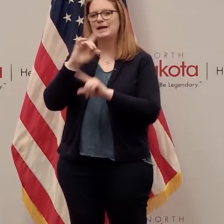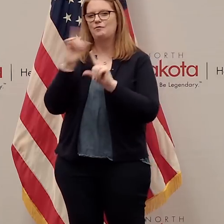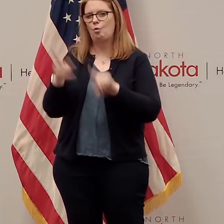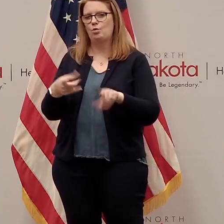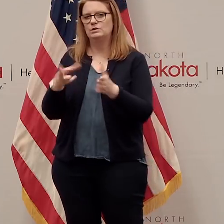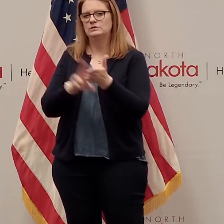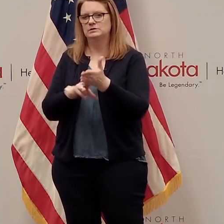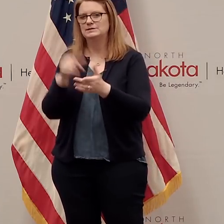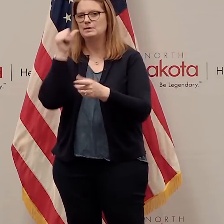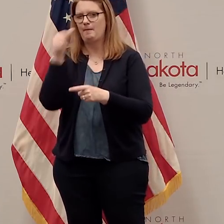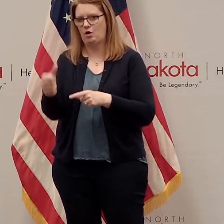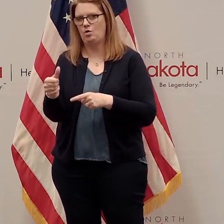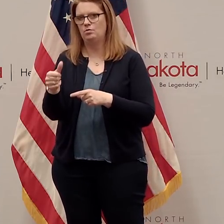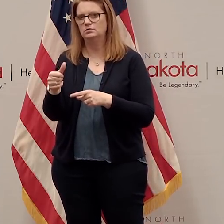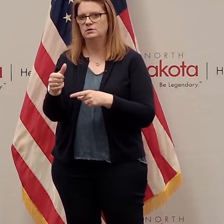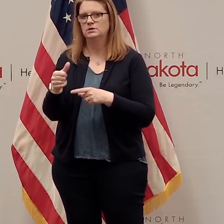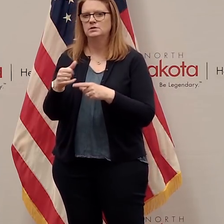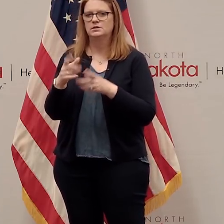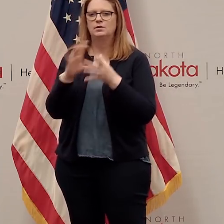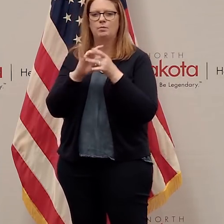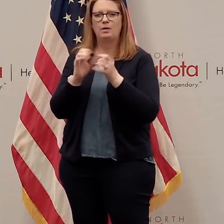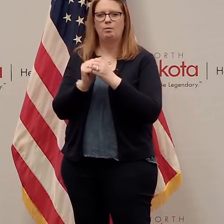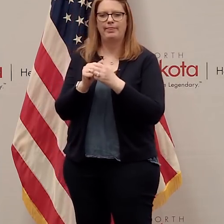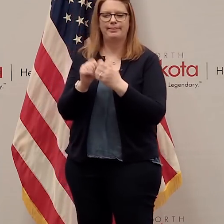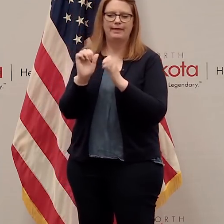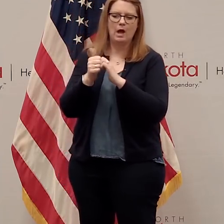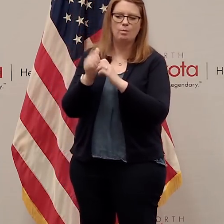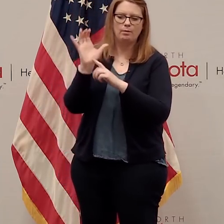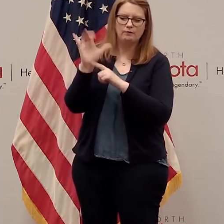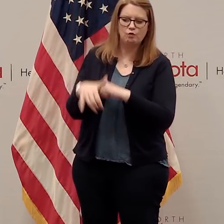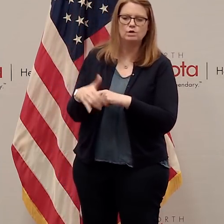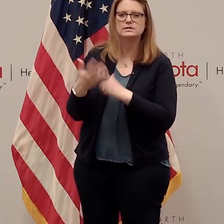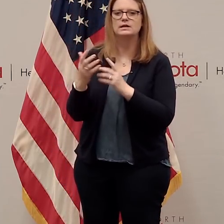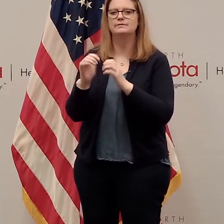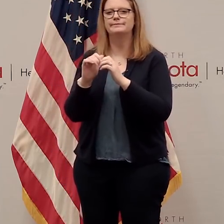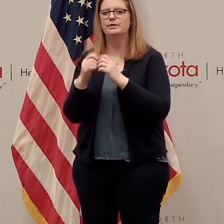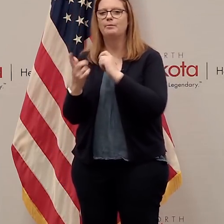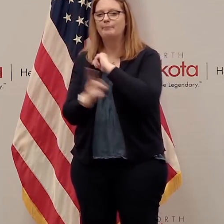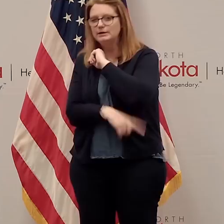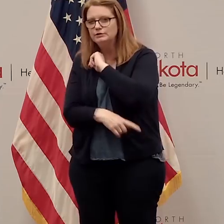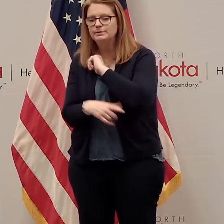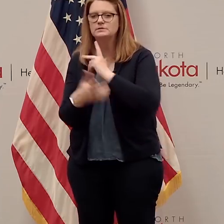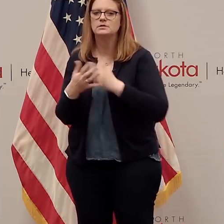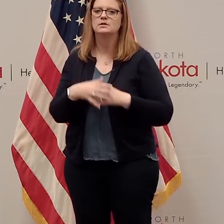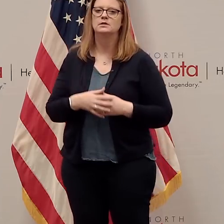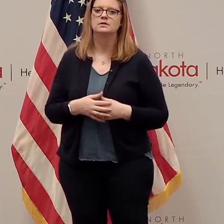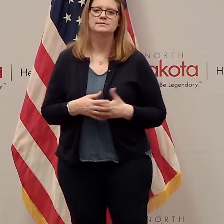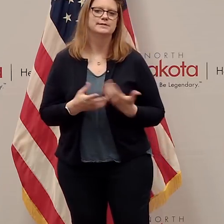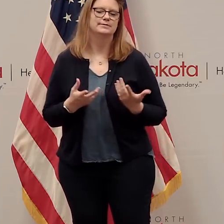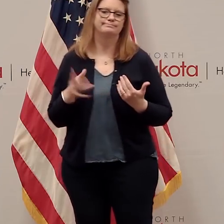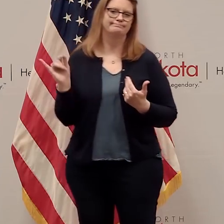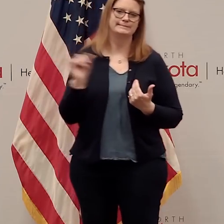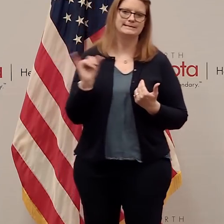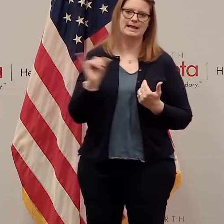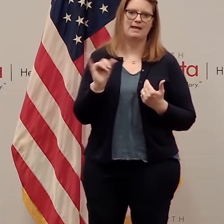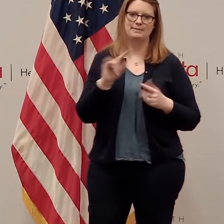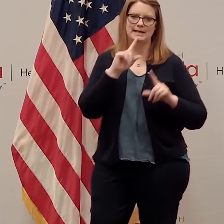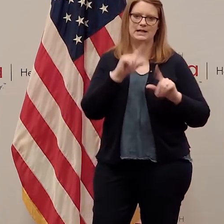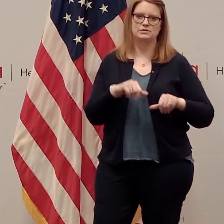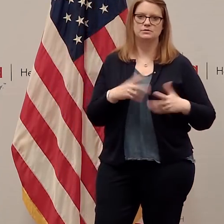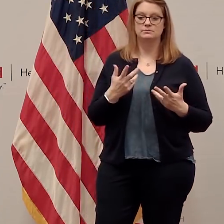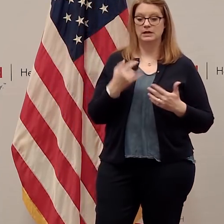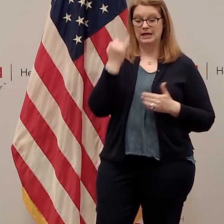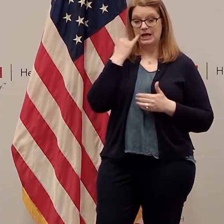details tomorrow in terms of enforcement. But I think what we've seen same answer that we gave earlier throughout this thing, if we